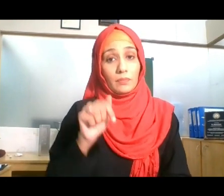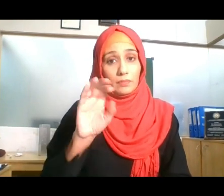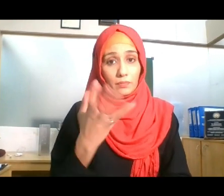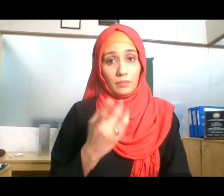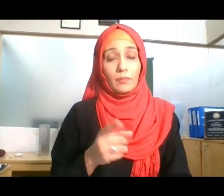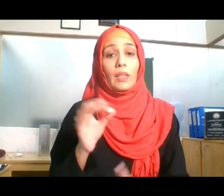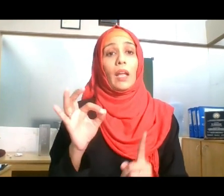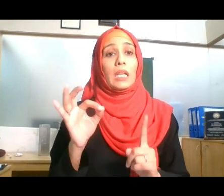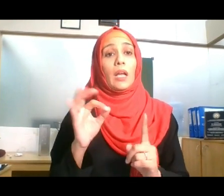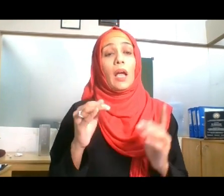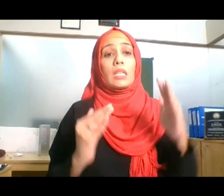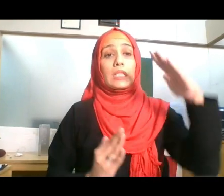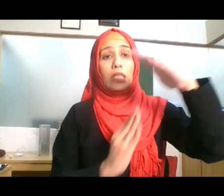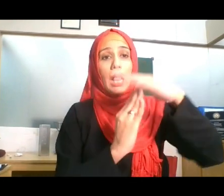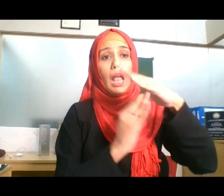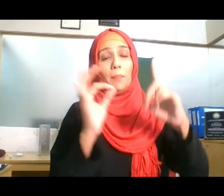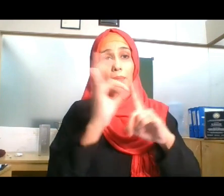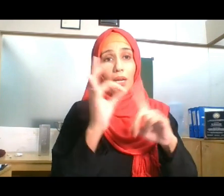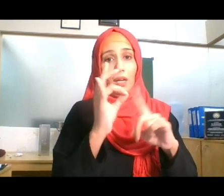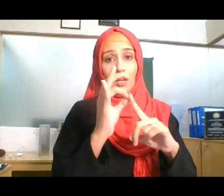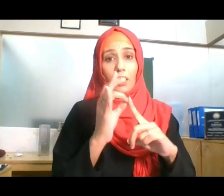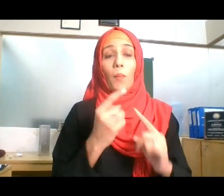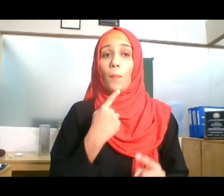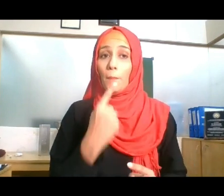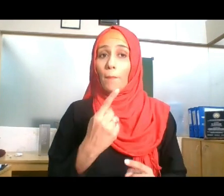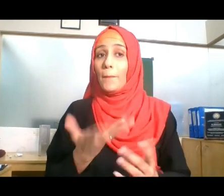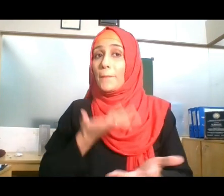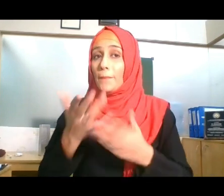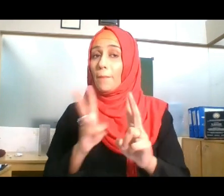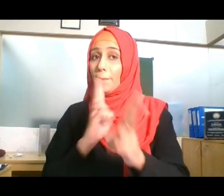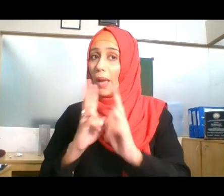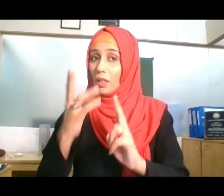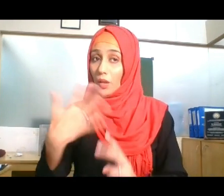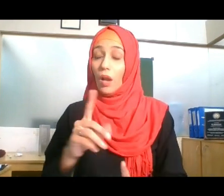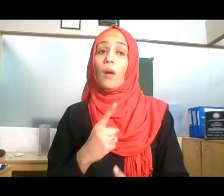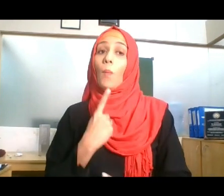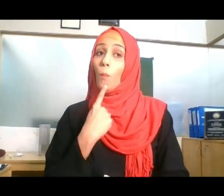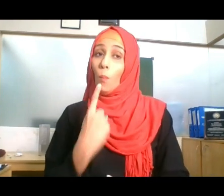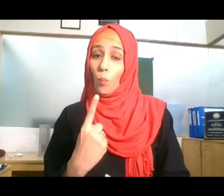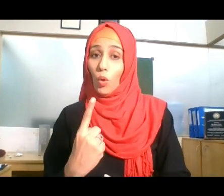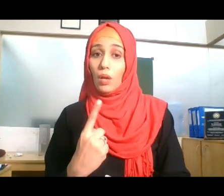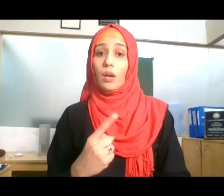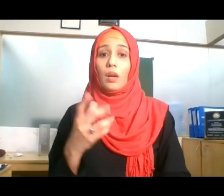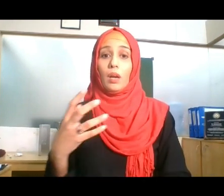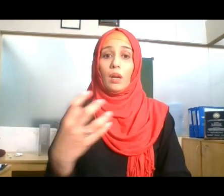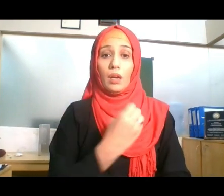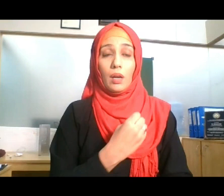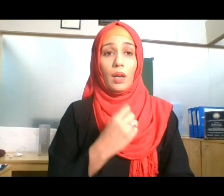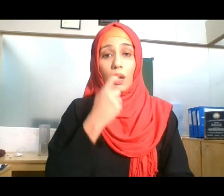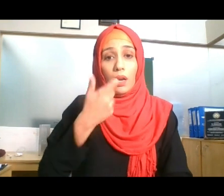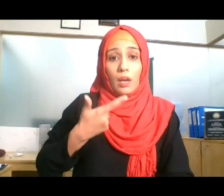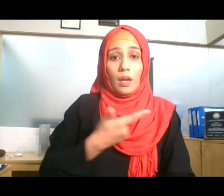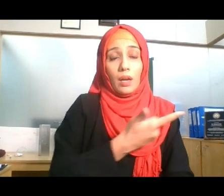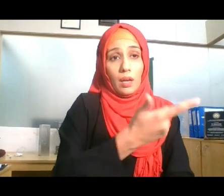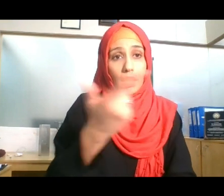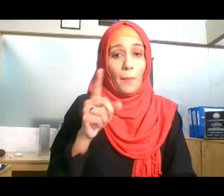President of Pakistan had directed the concerned department to ensure construction of ramps at public